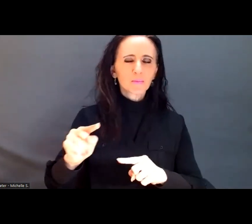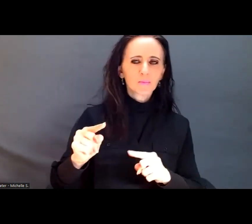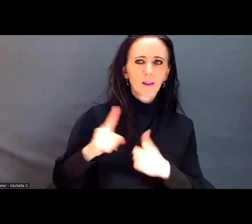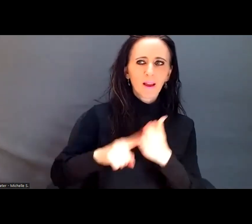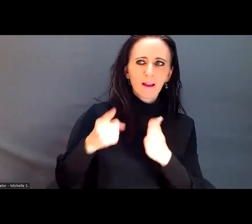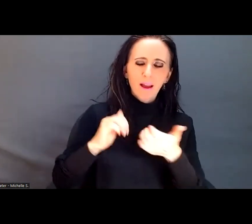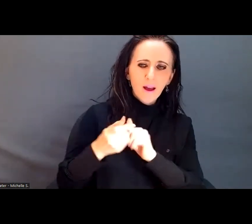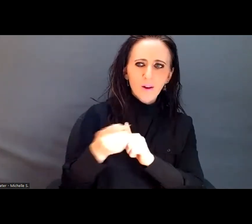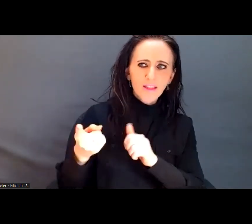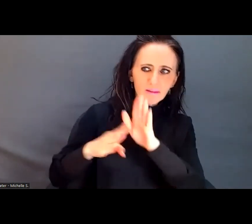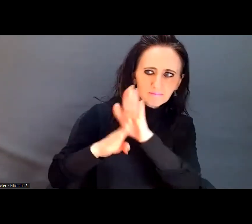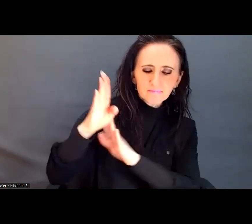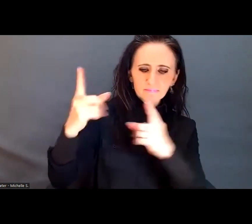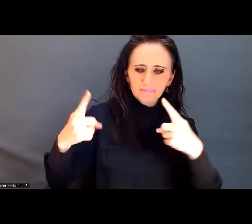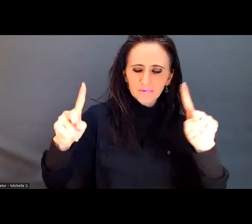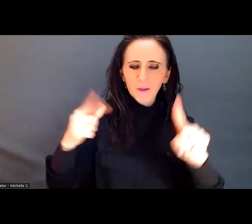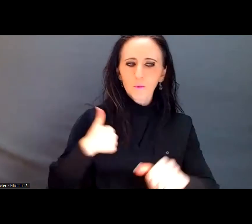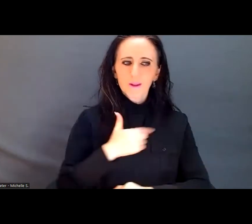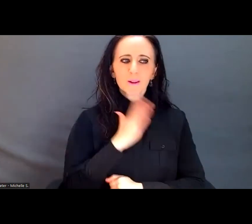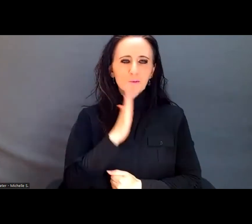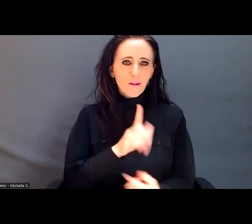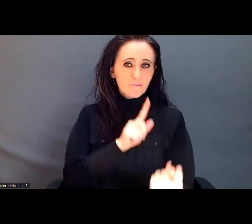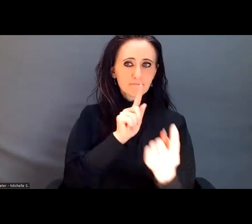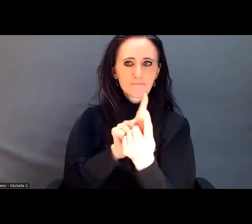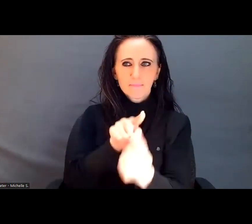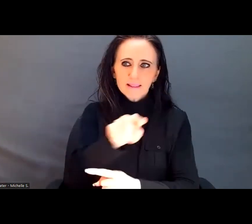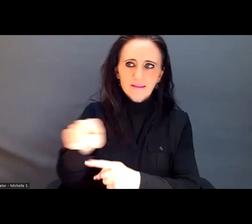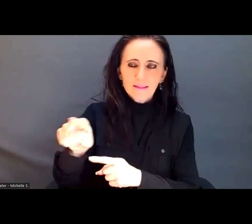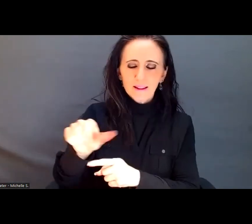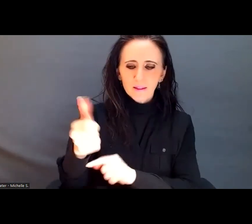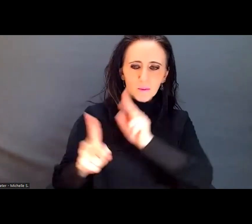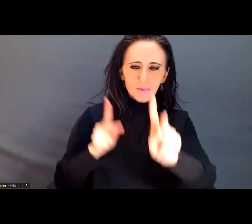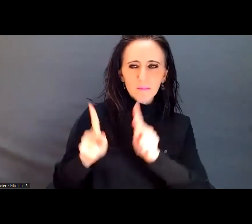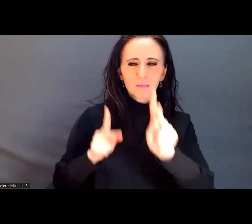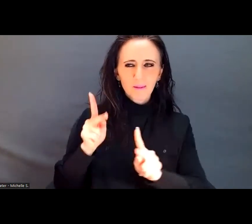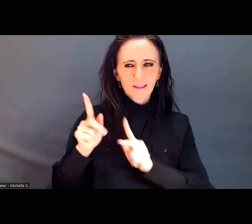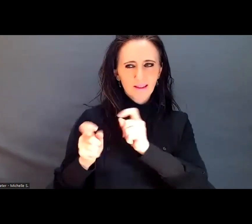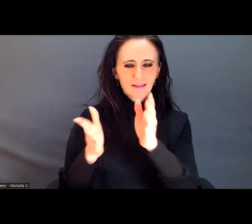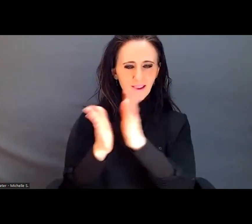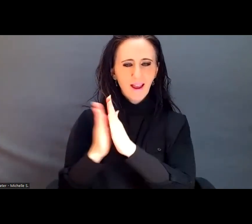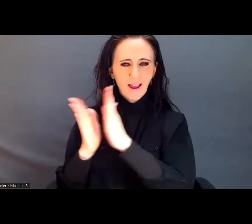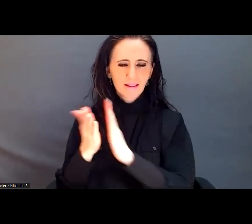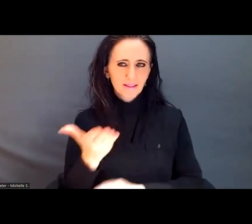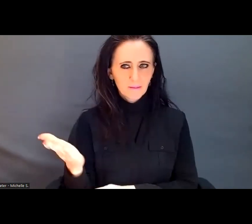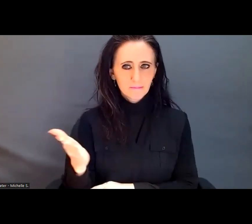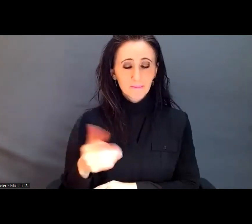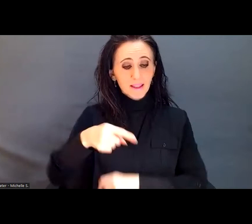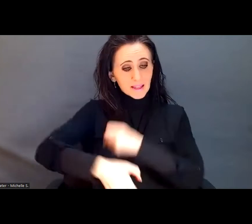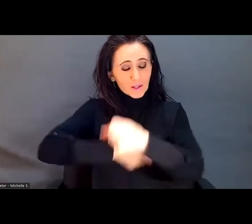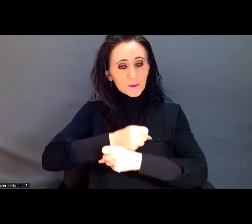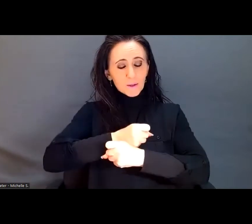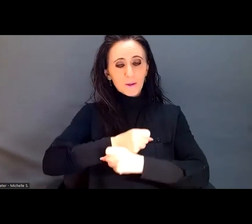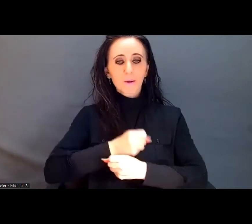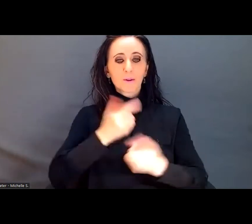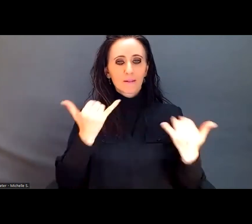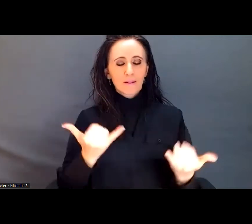them, talk to them, and reconnect. This time of year is a perfect opportunity to start these resets. It's